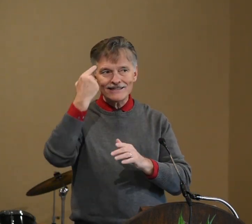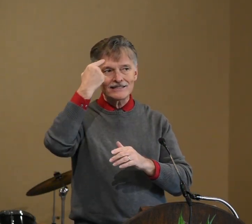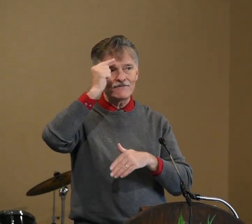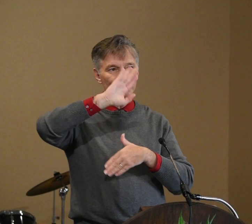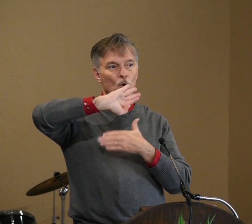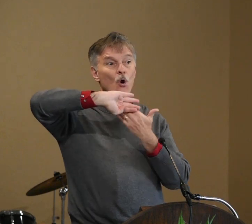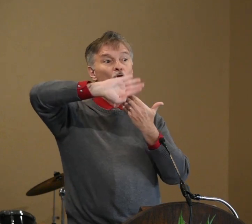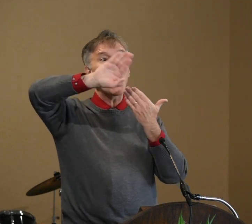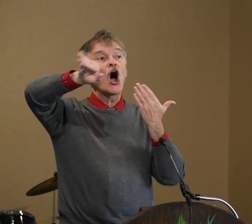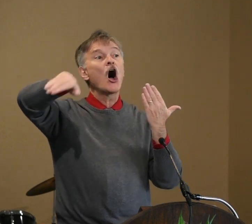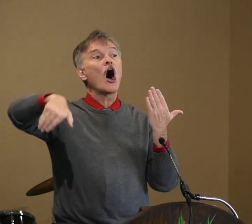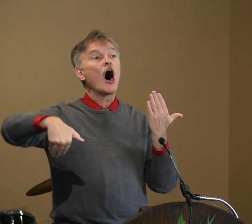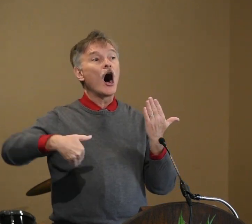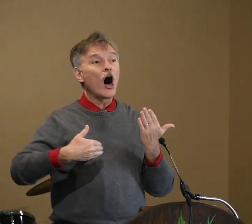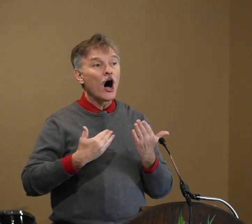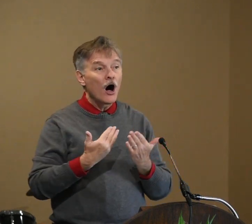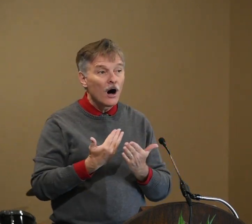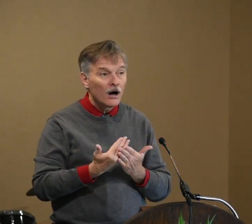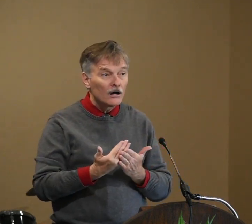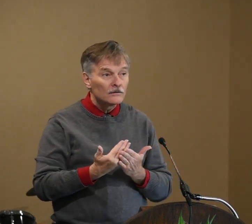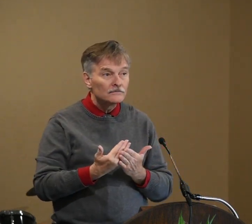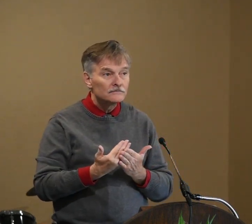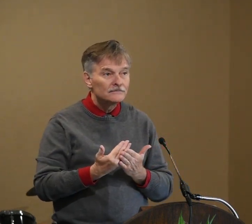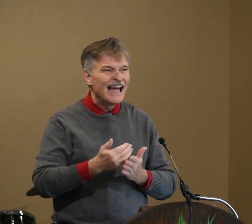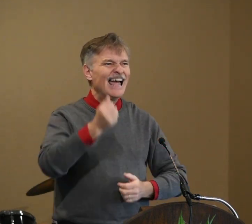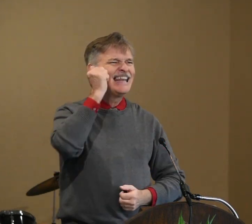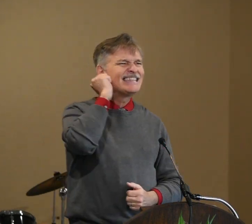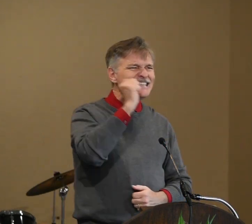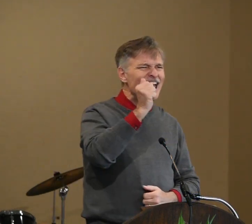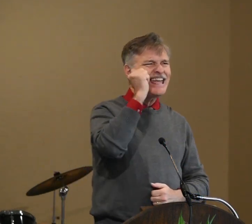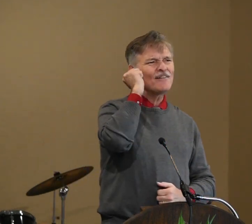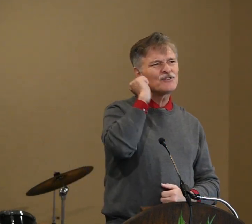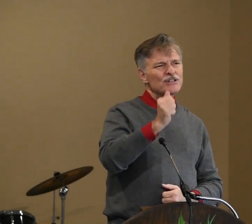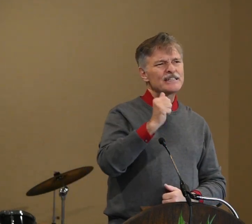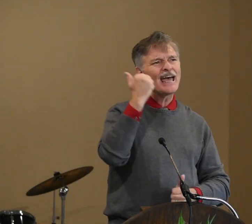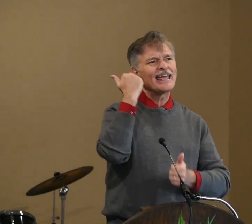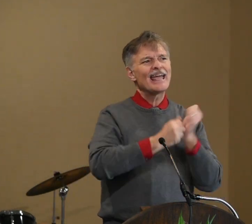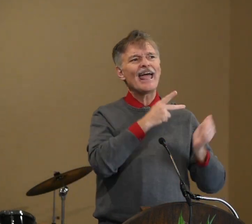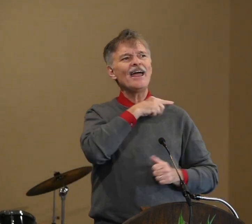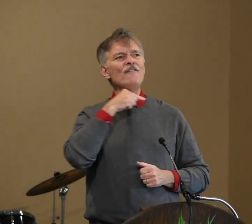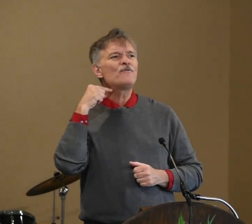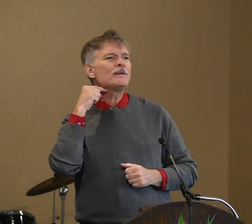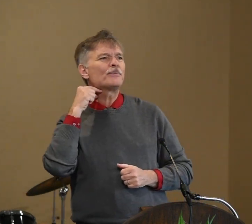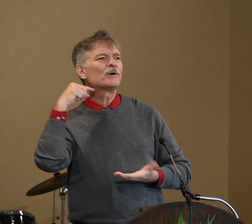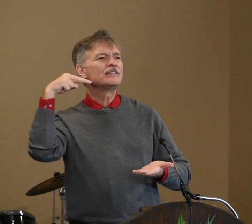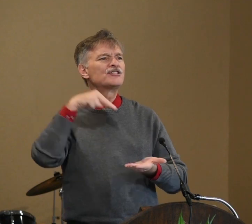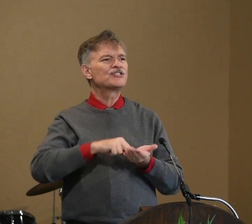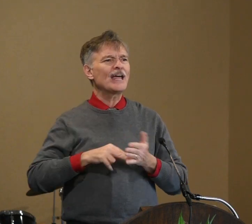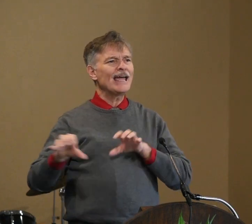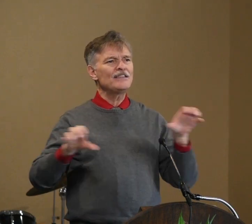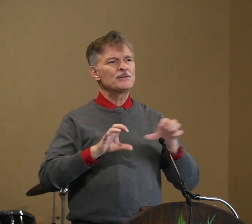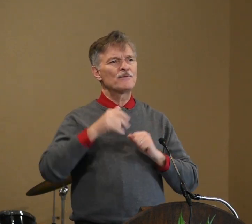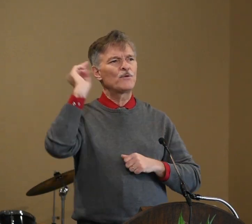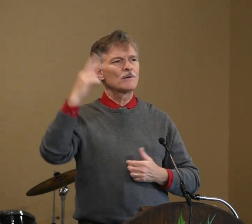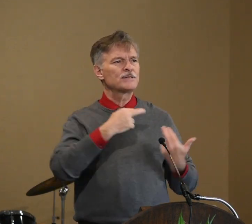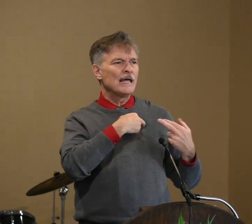once for all. Day after day, every priest stands and performs